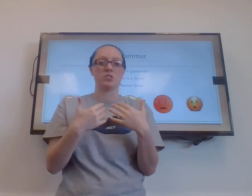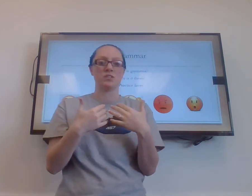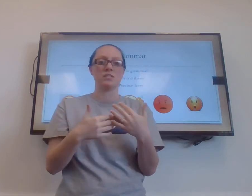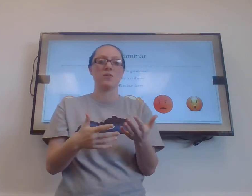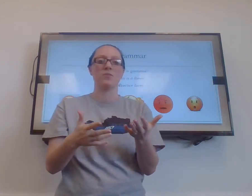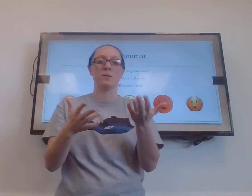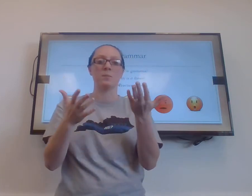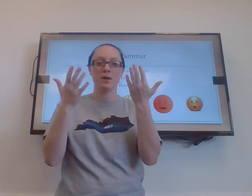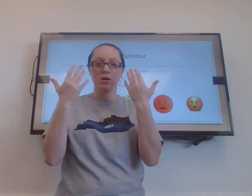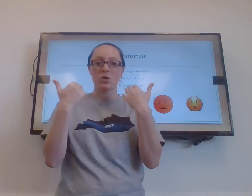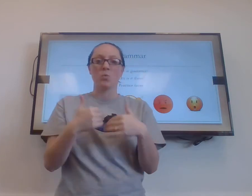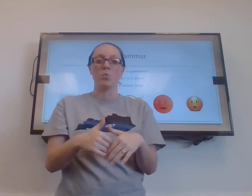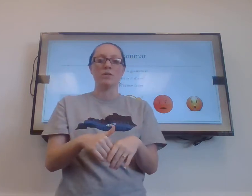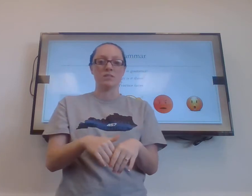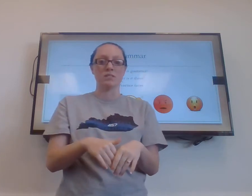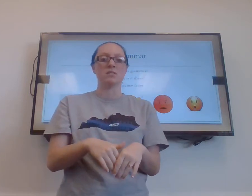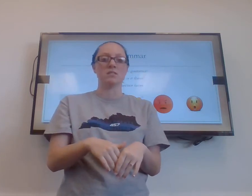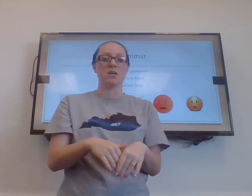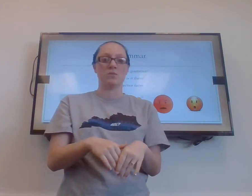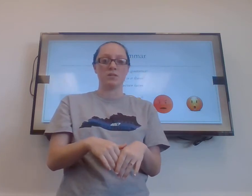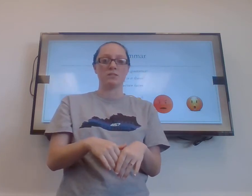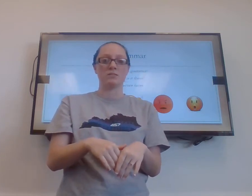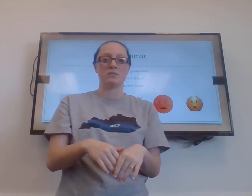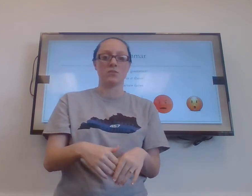to tell them where the sentence is going. Okay?